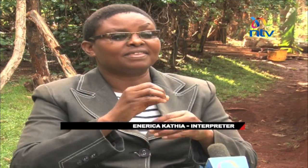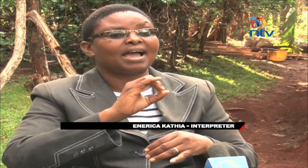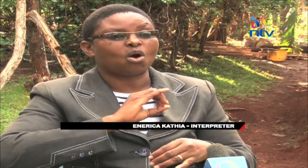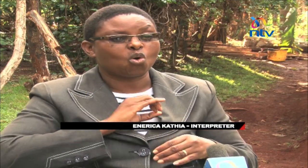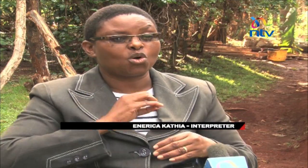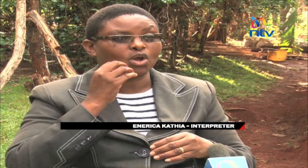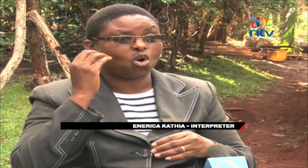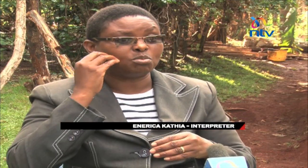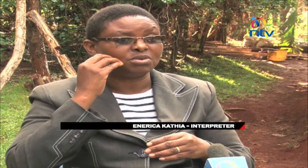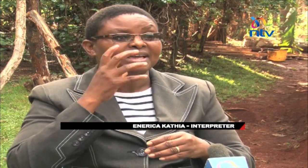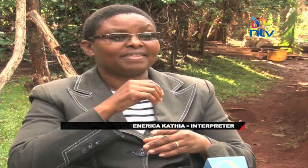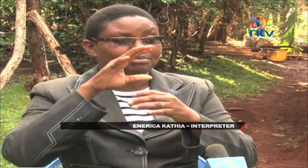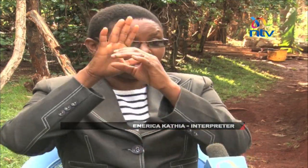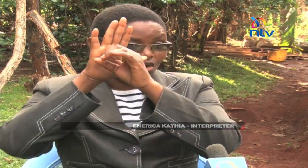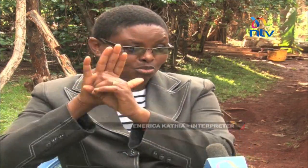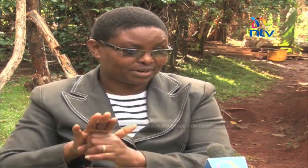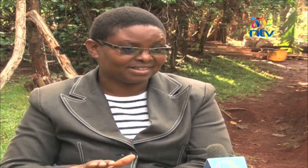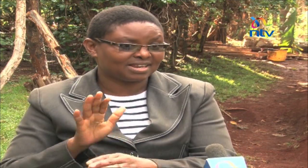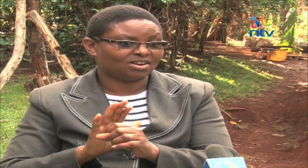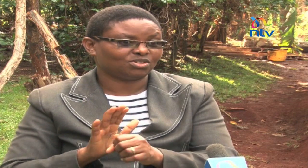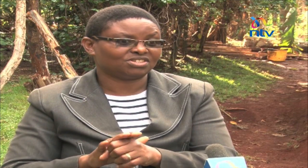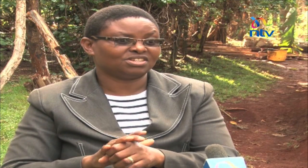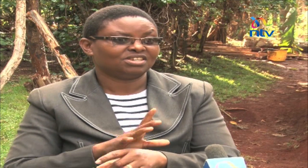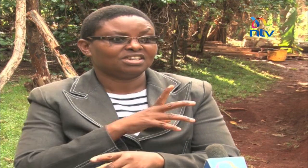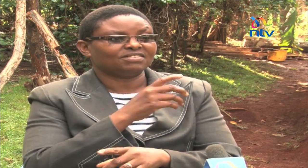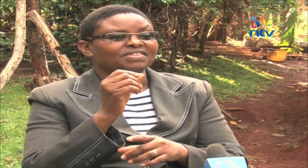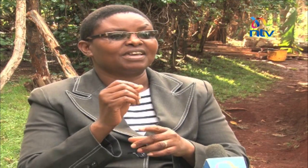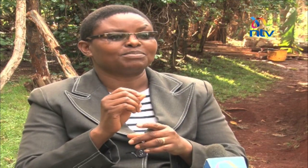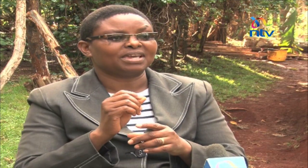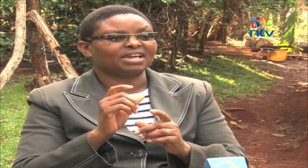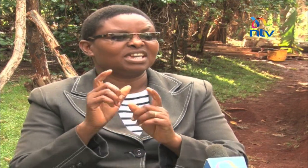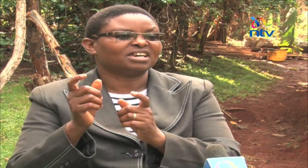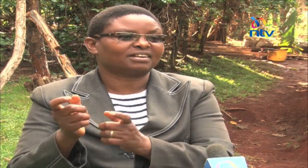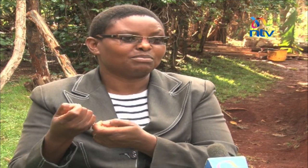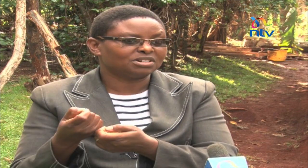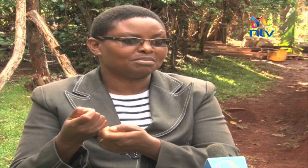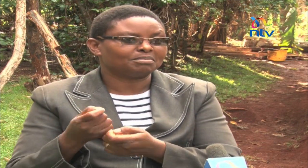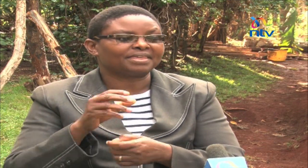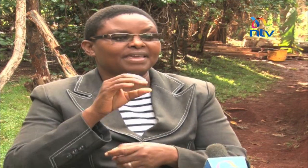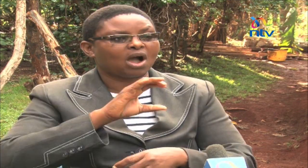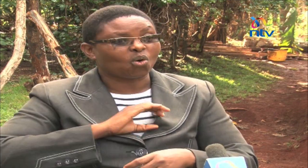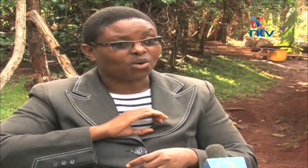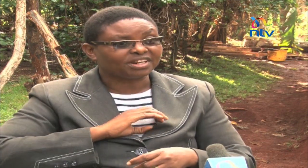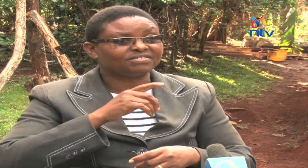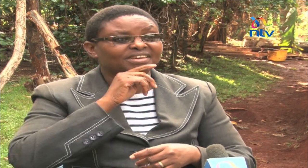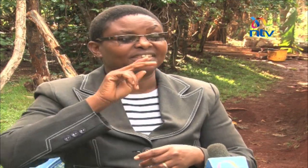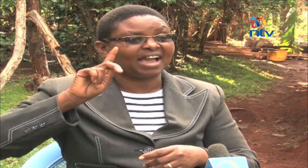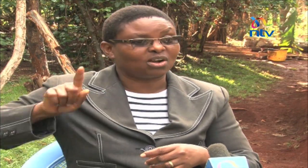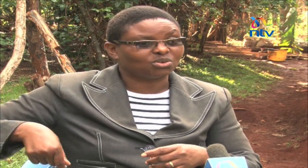their own home, they are being oppressed a lot. Even they are being raped by their own, even the uncles,